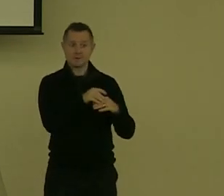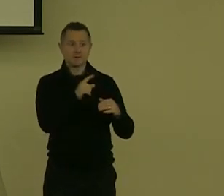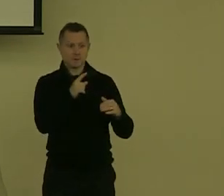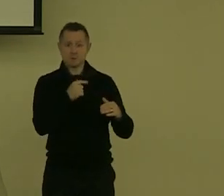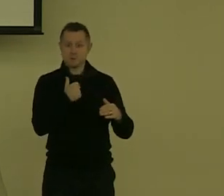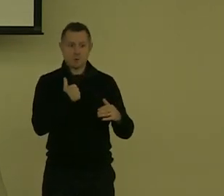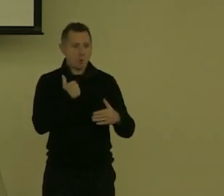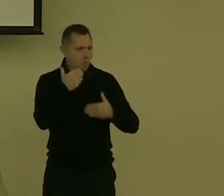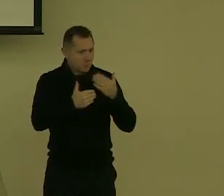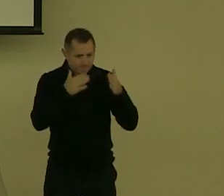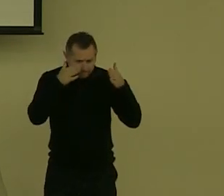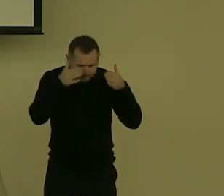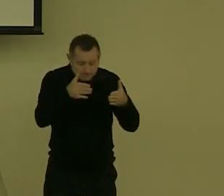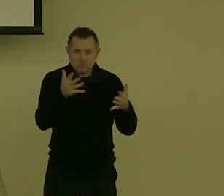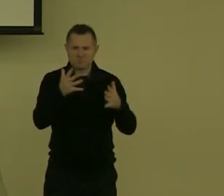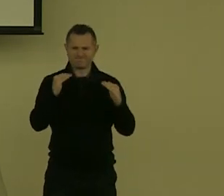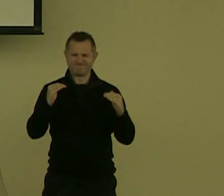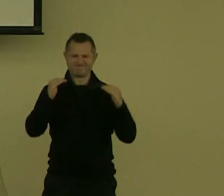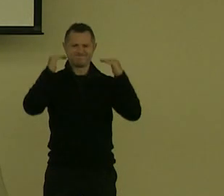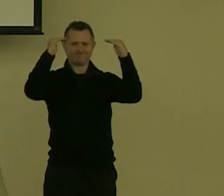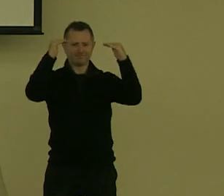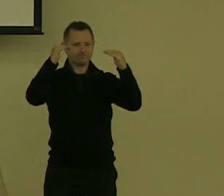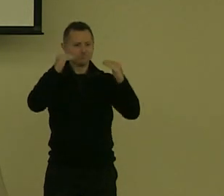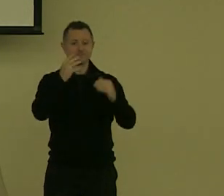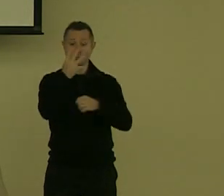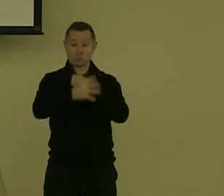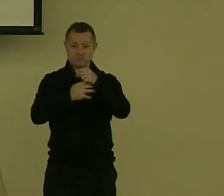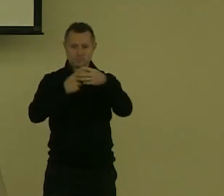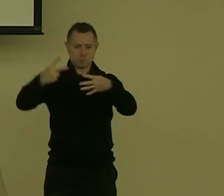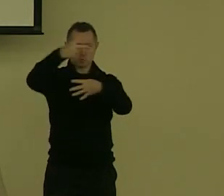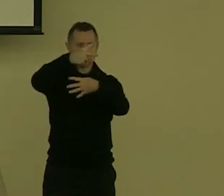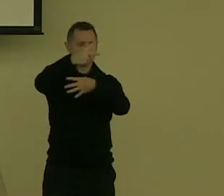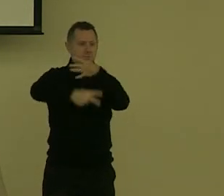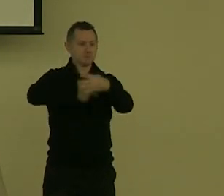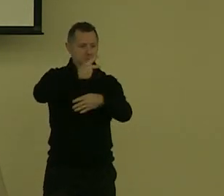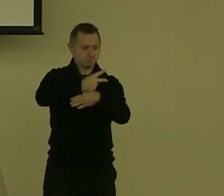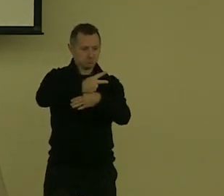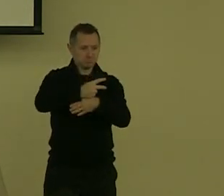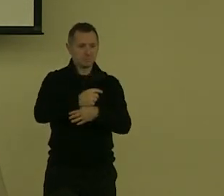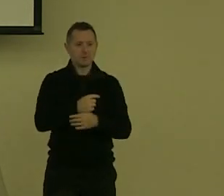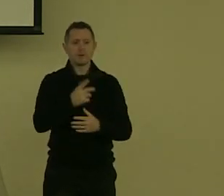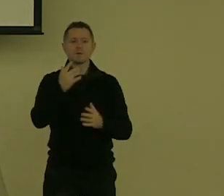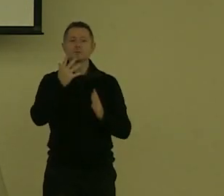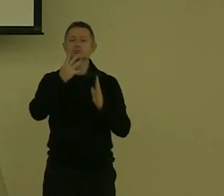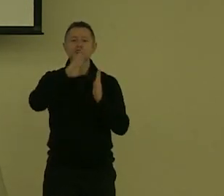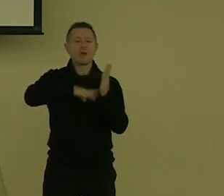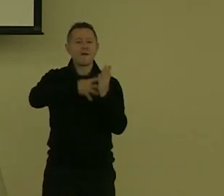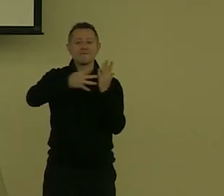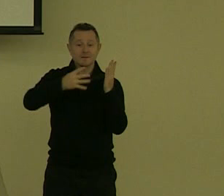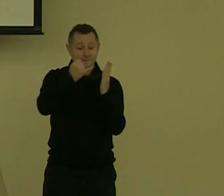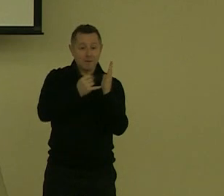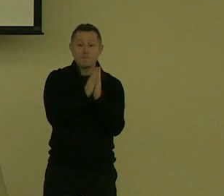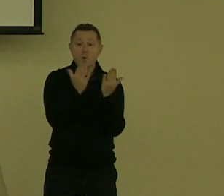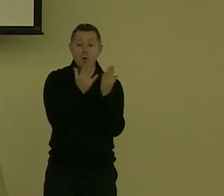at the graduate and undergraduate level, on the graphic novel. So that was really interesting and really gratifying. And